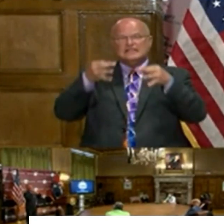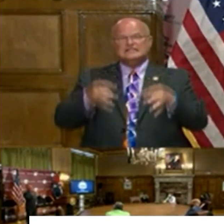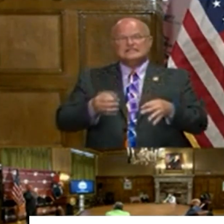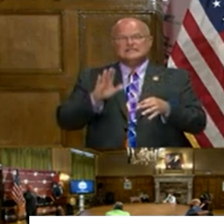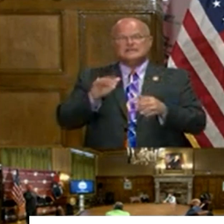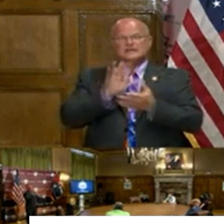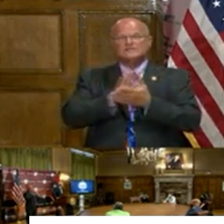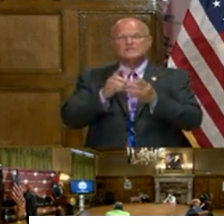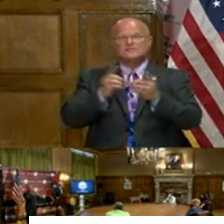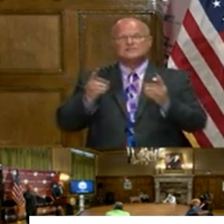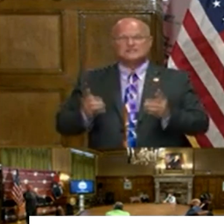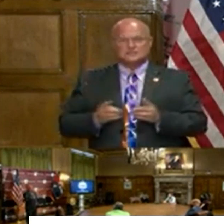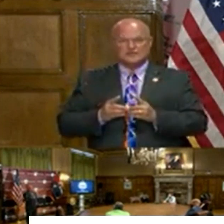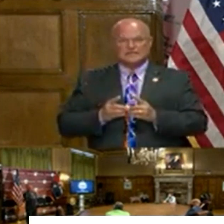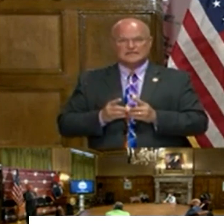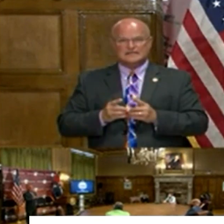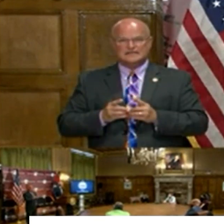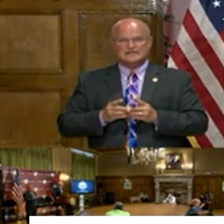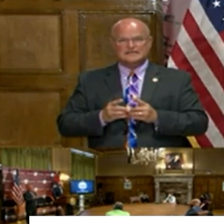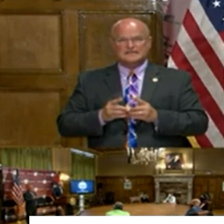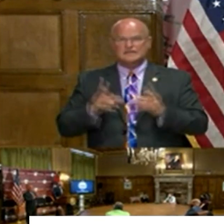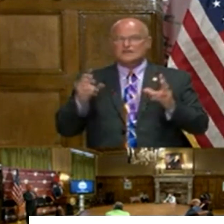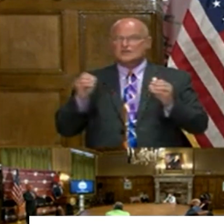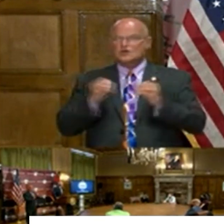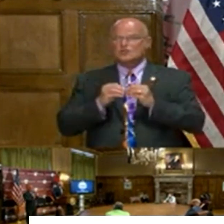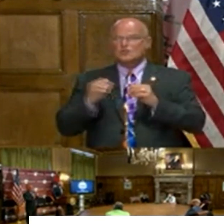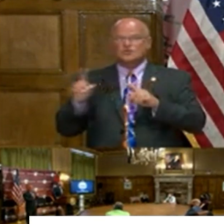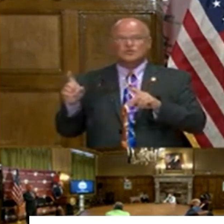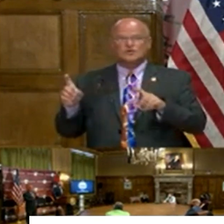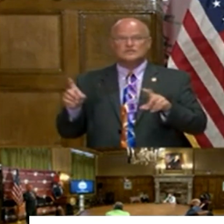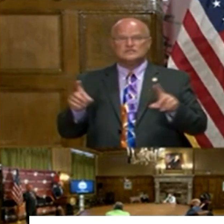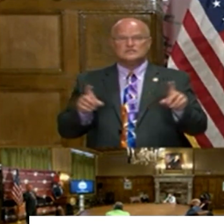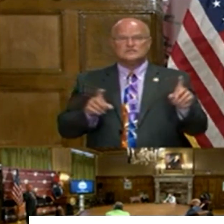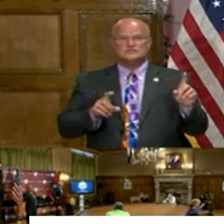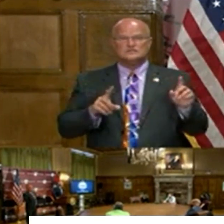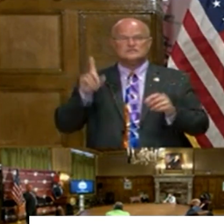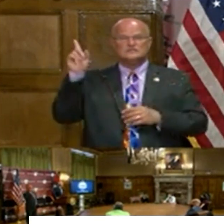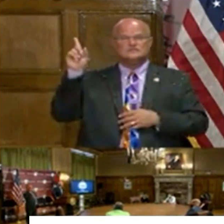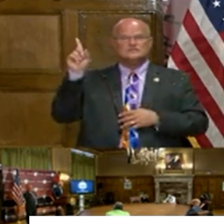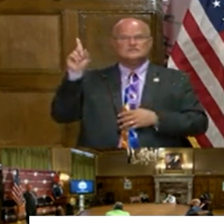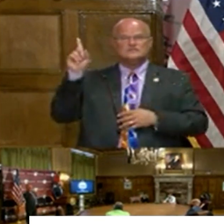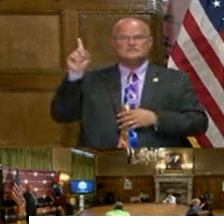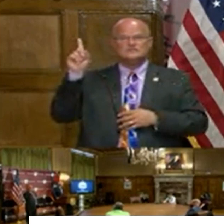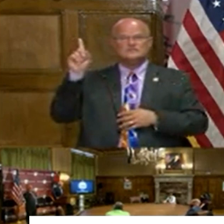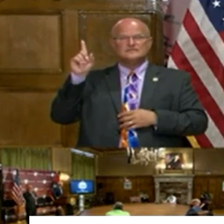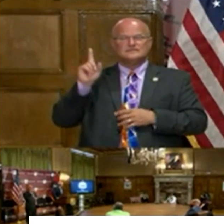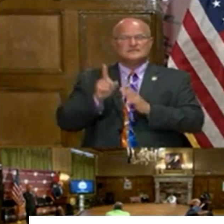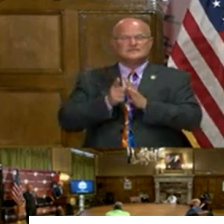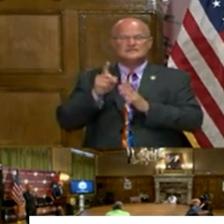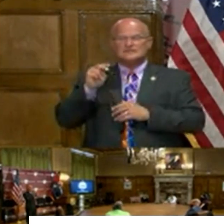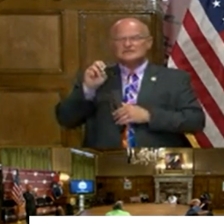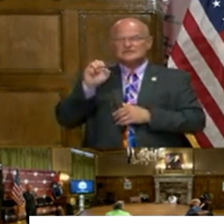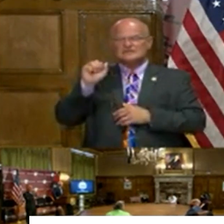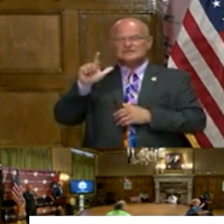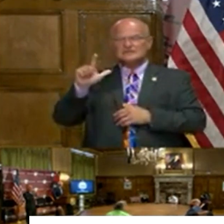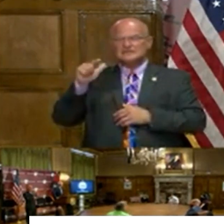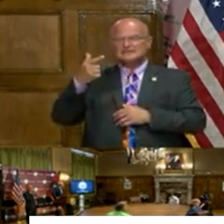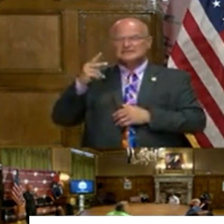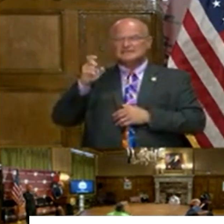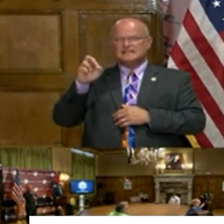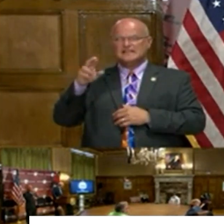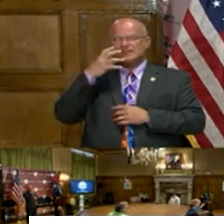them. If there's not any other questions. Governor, I have one if you have a moment, please. Neil Gladner in Hot